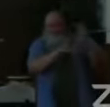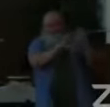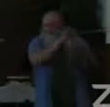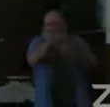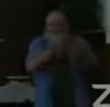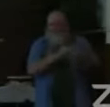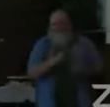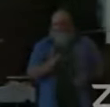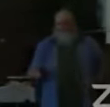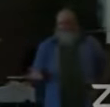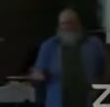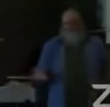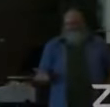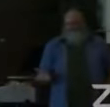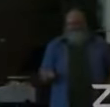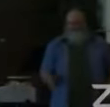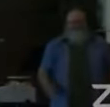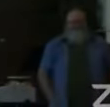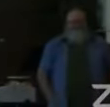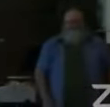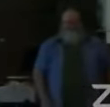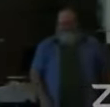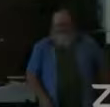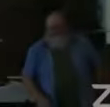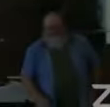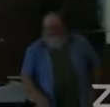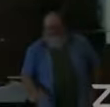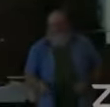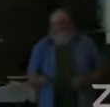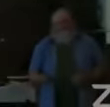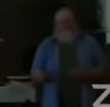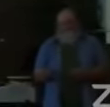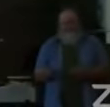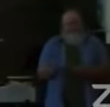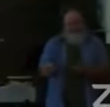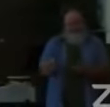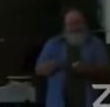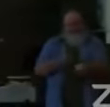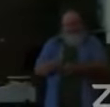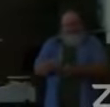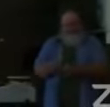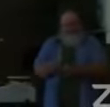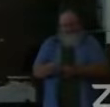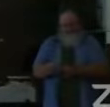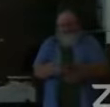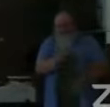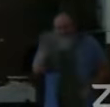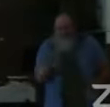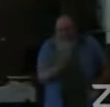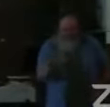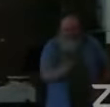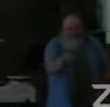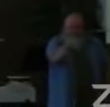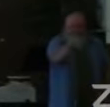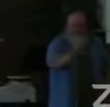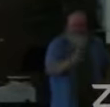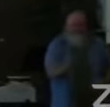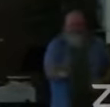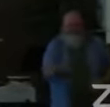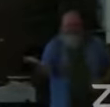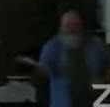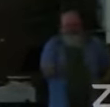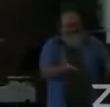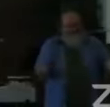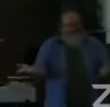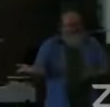guess what? You can turn it in for eternal life. You know what I'm saying? This is temporary. So